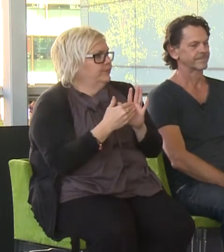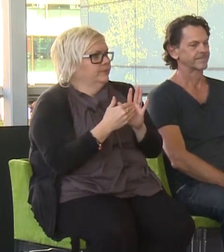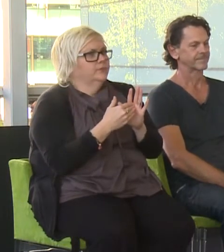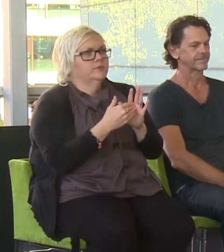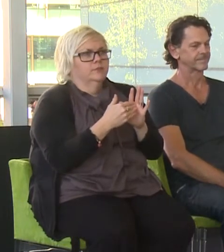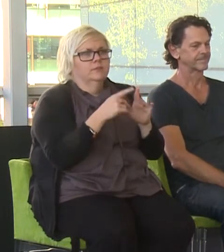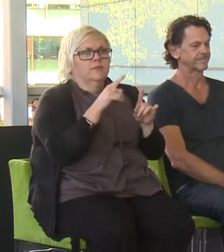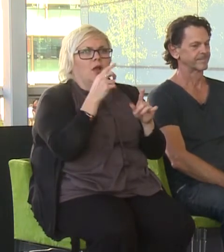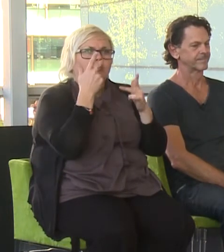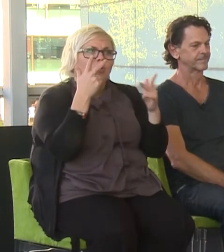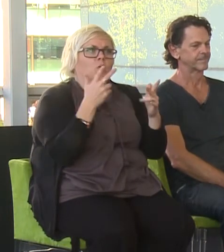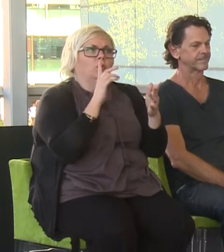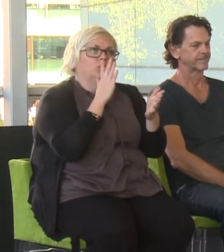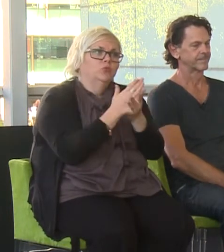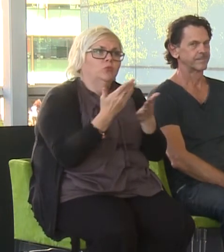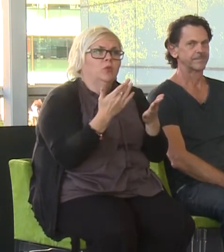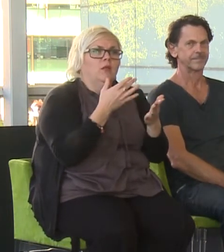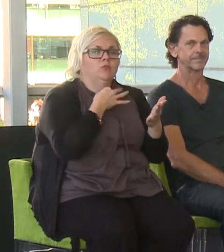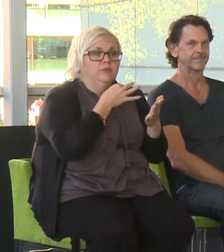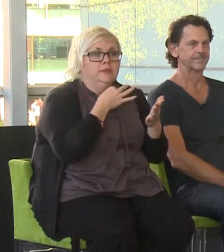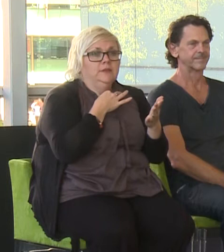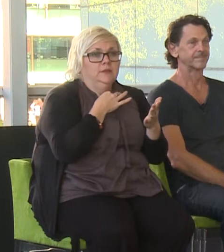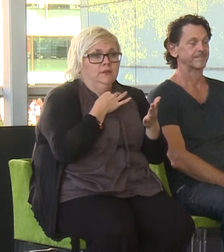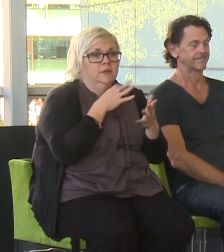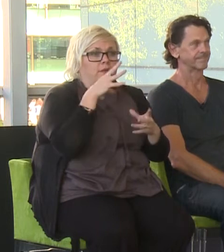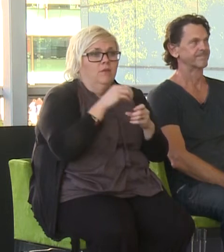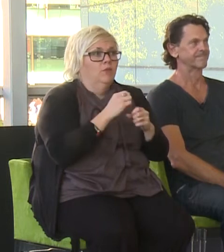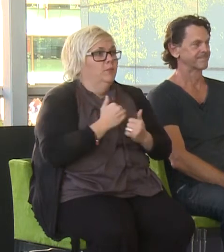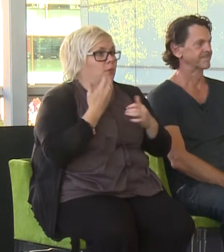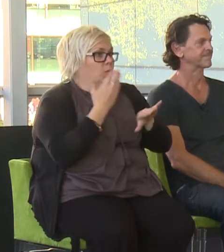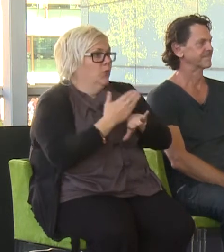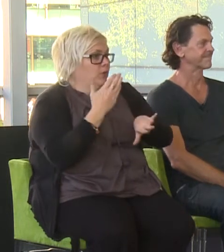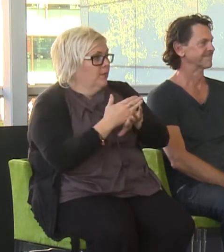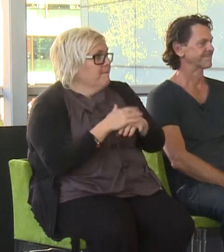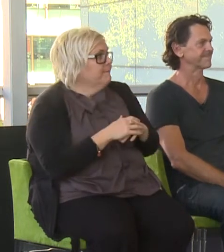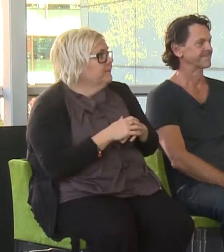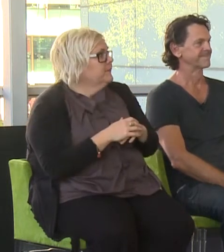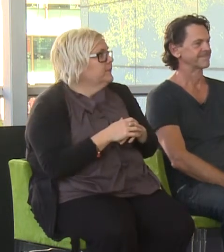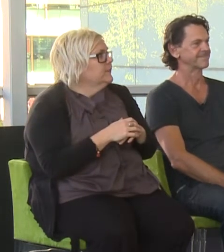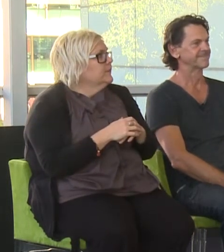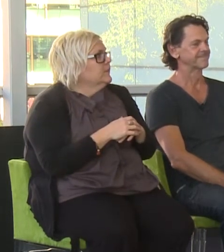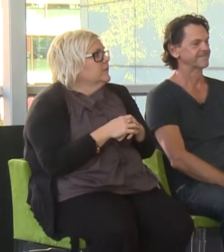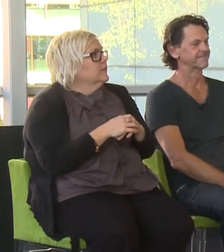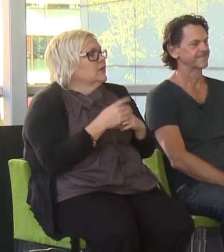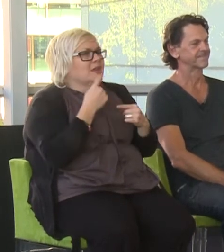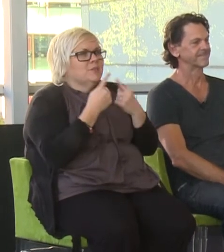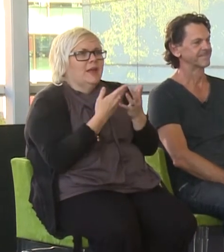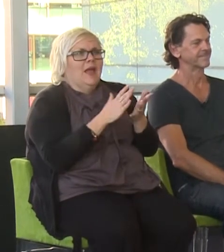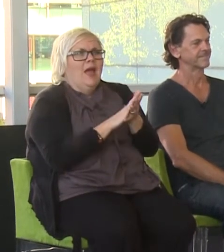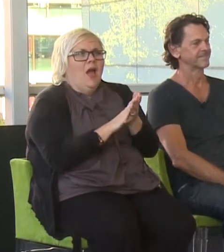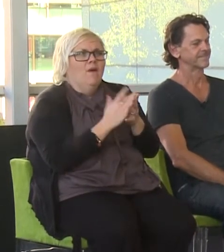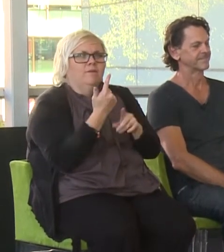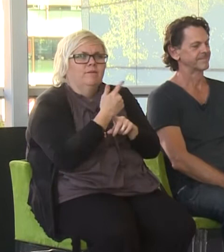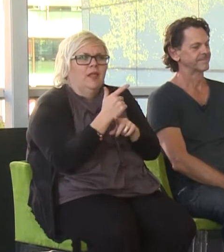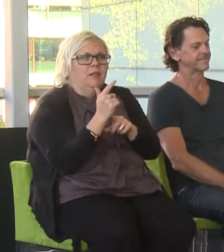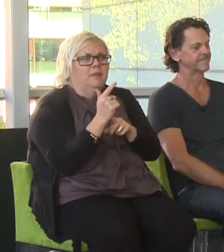Earth and draw your attention to the risk element of my work. To broadly outline how filming a contemporary